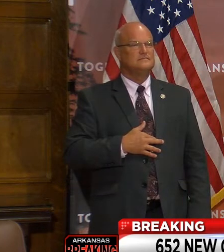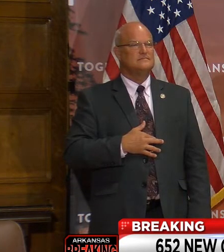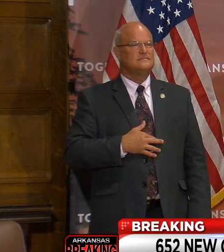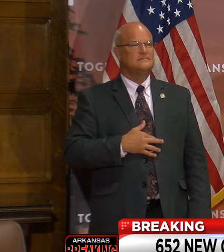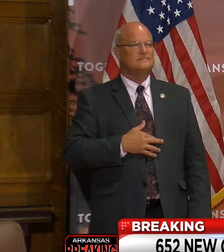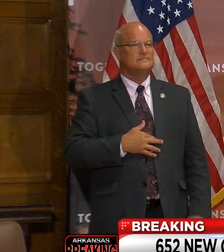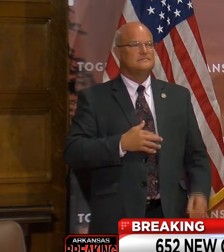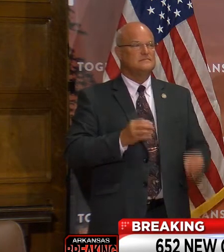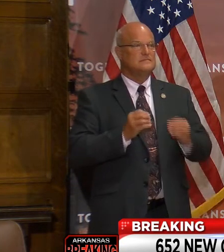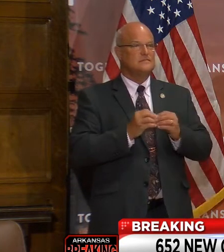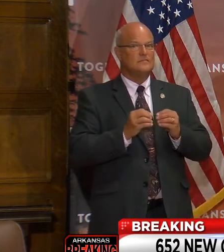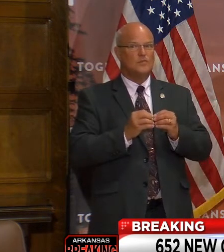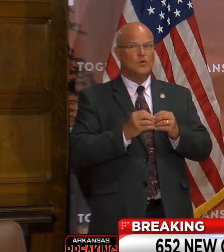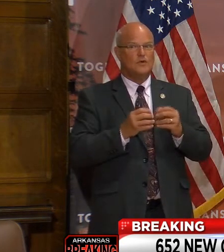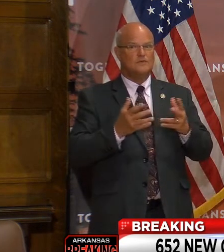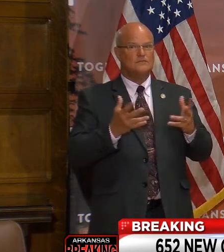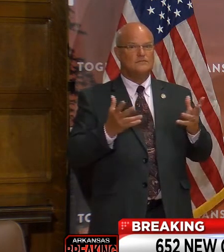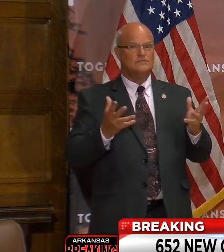Anything else?